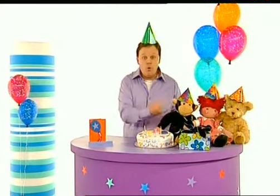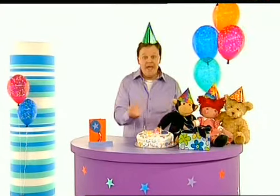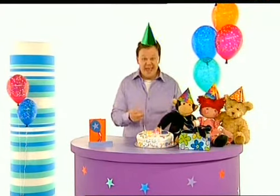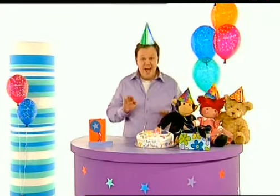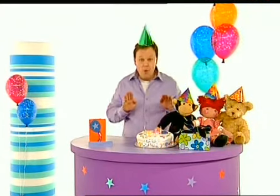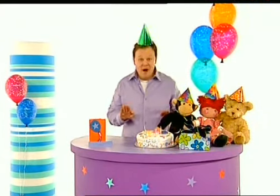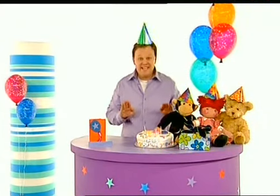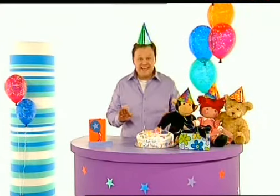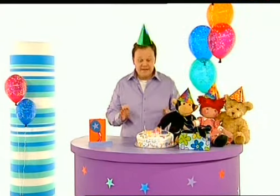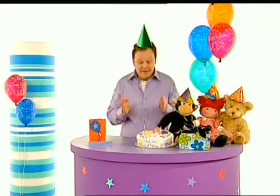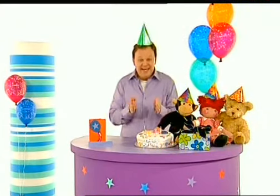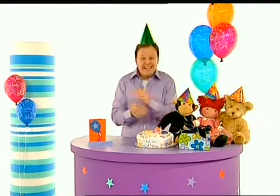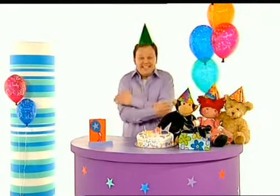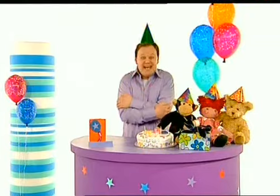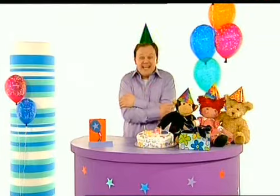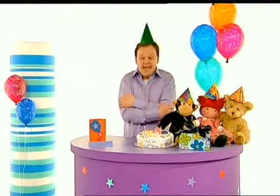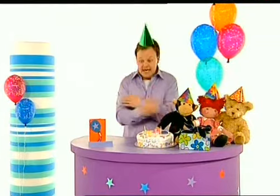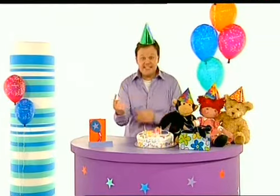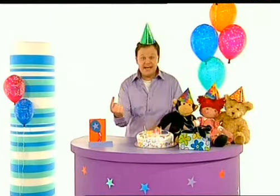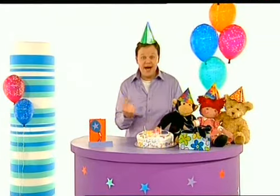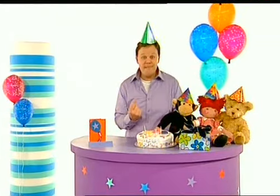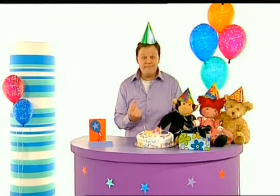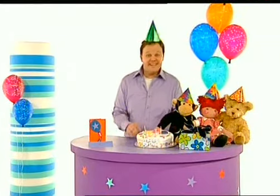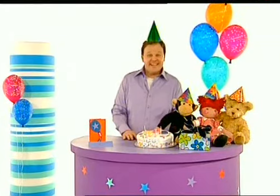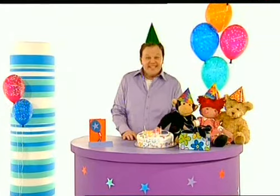We're waiting for little Teddy to come.